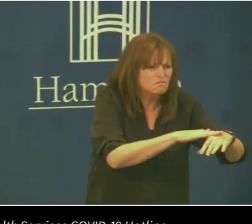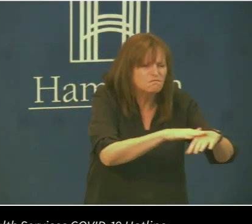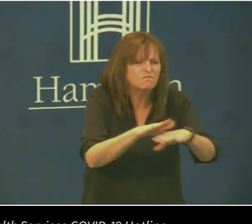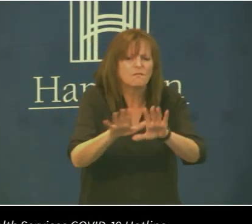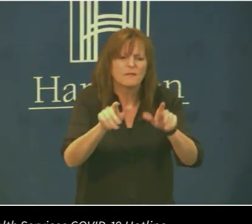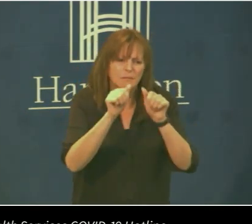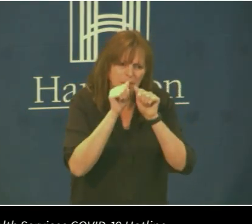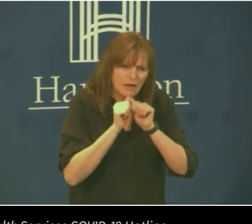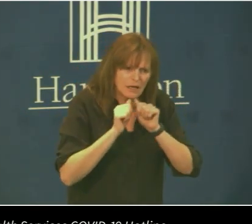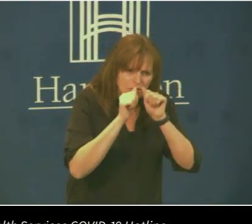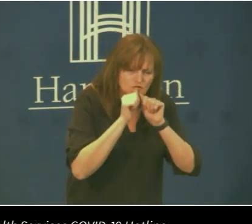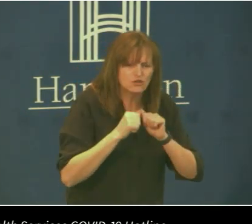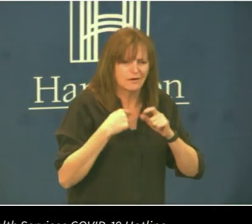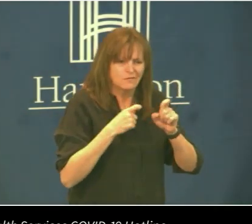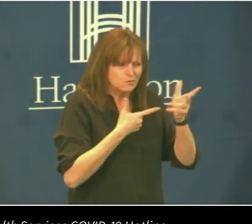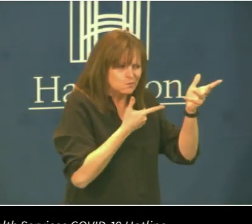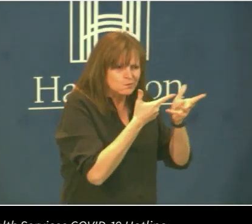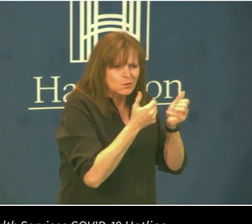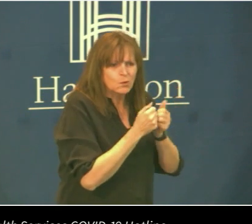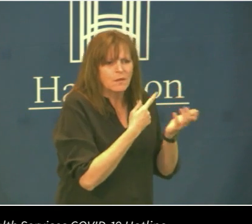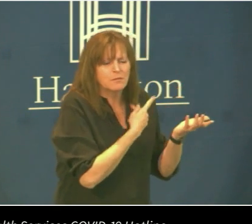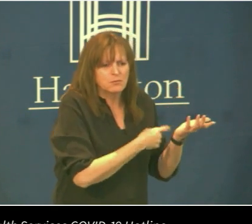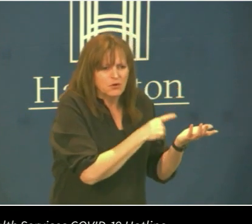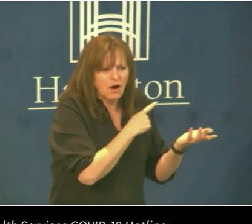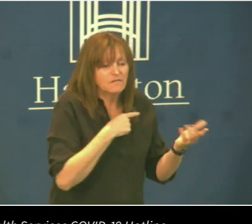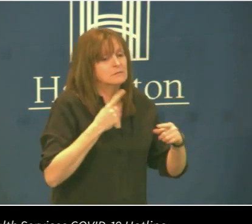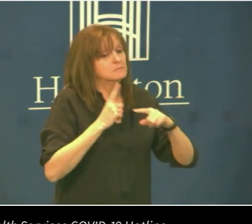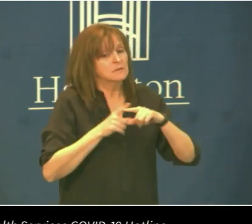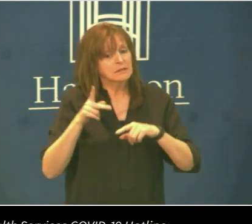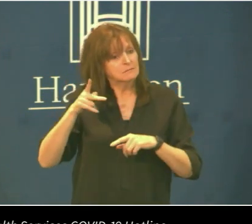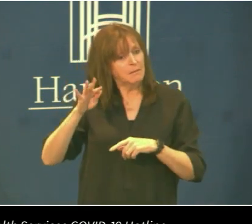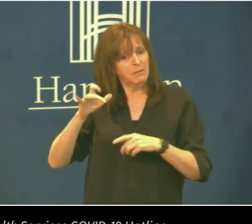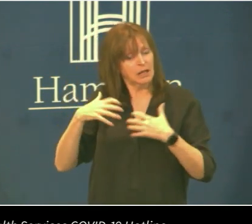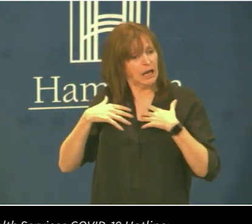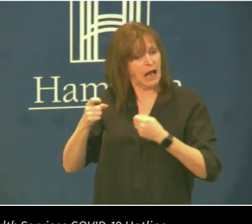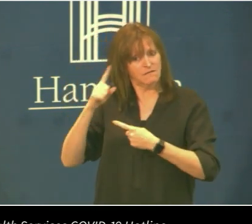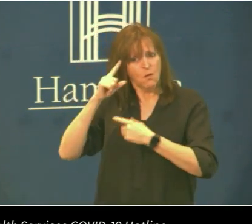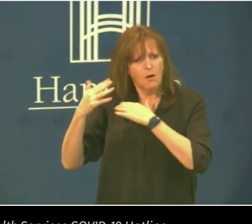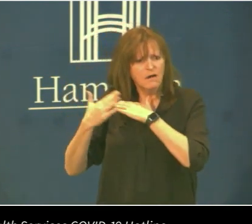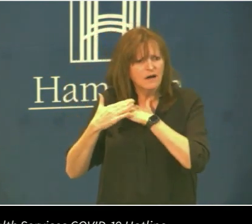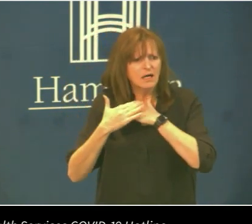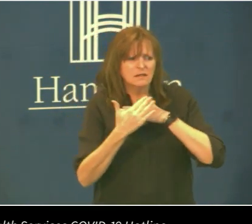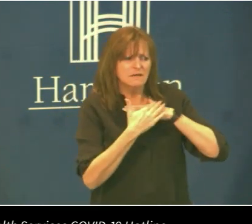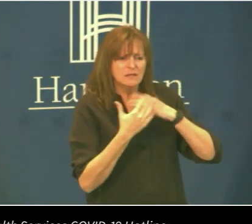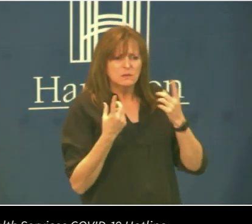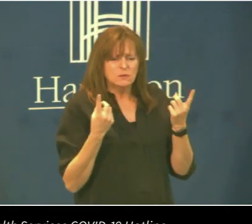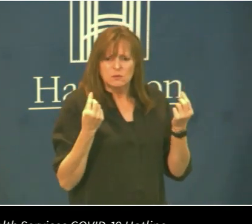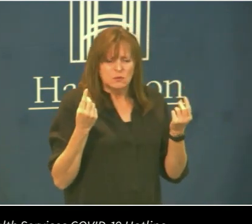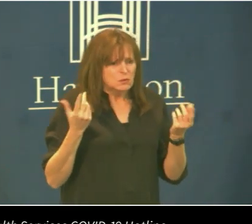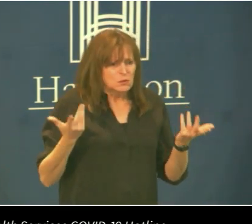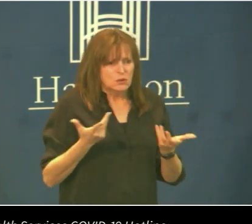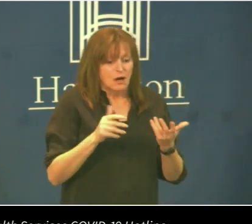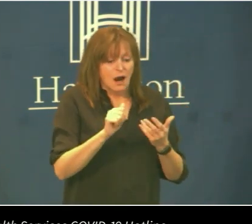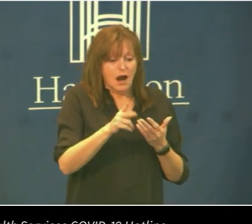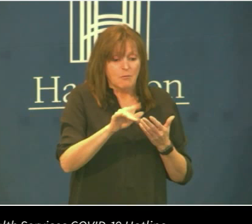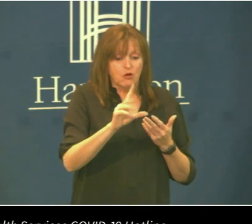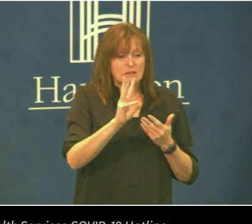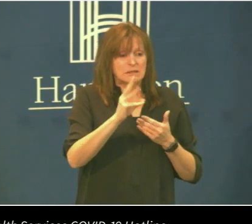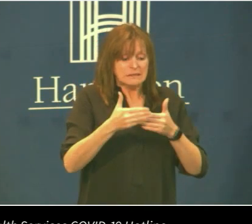to understand what will happen next. There has been, over the last day, a number of announcements of